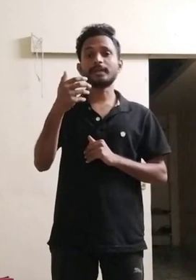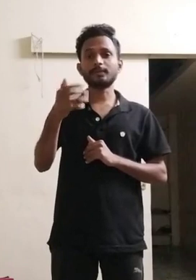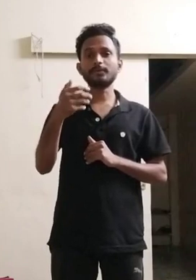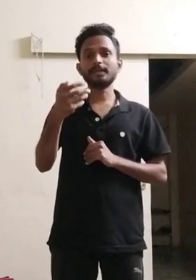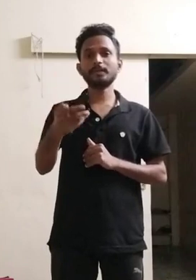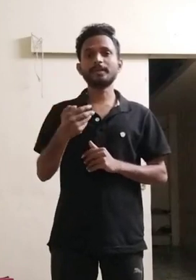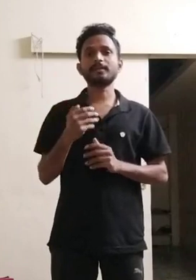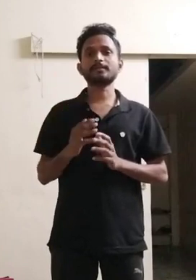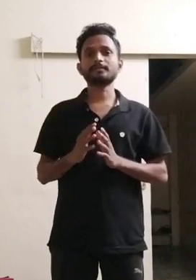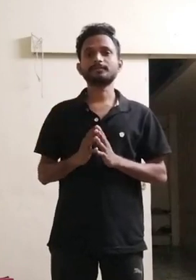platform independence.